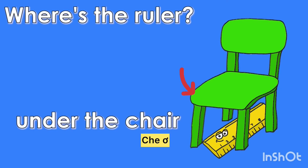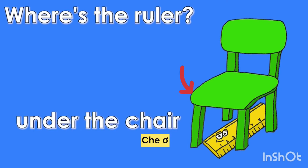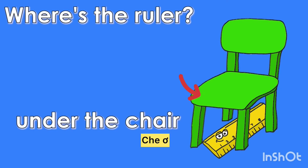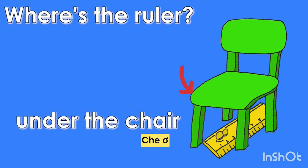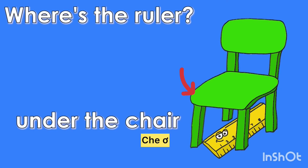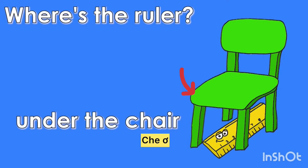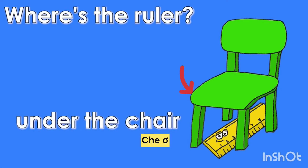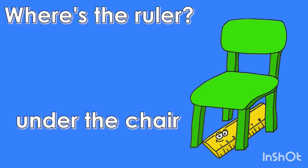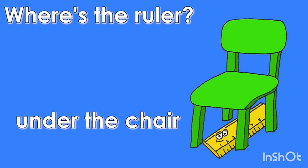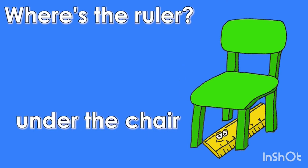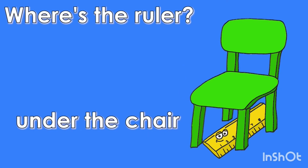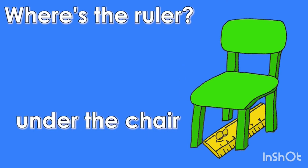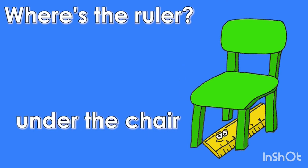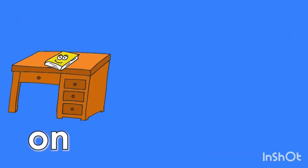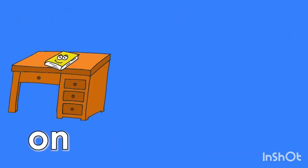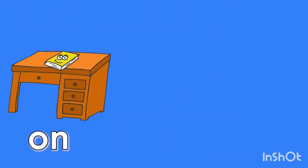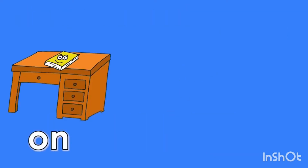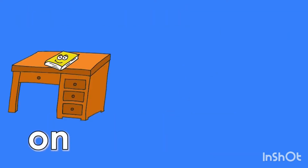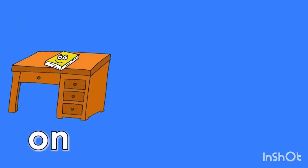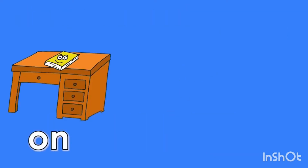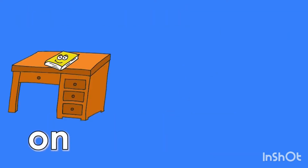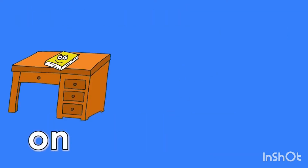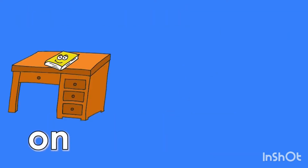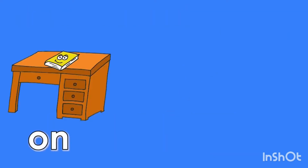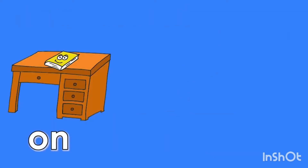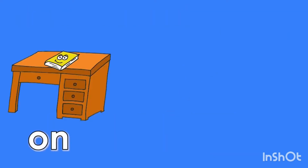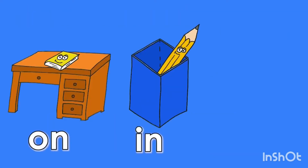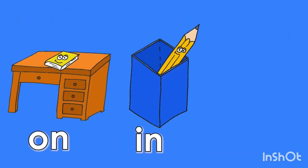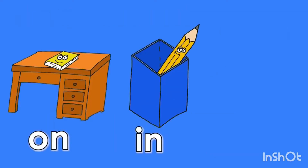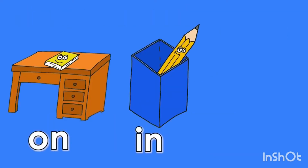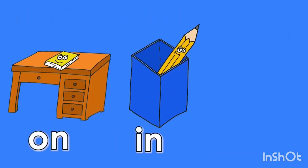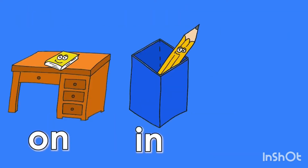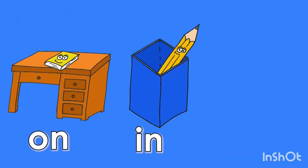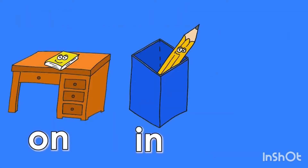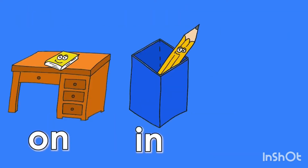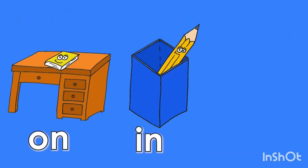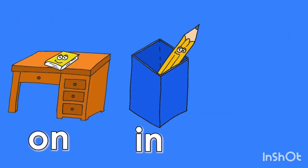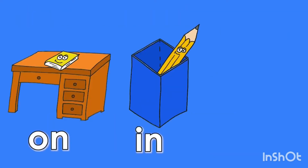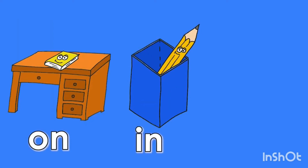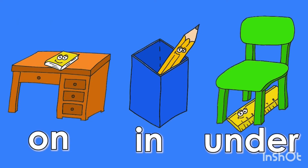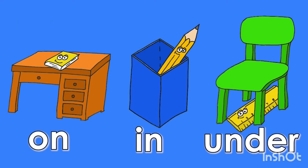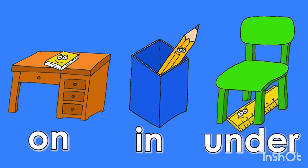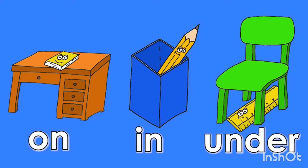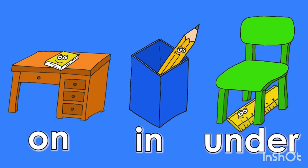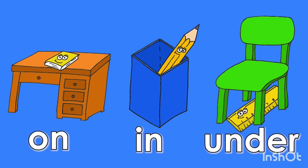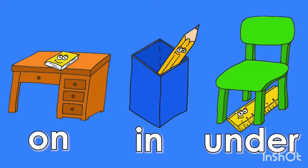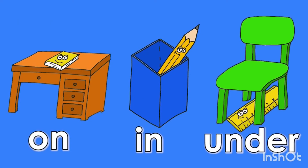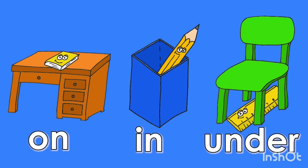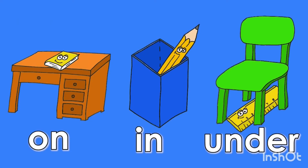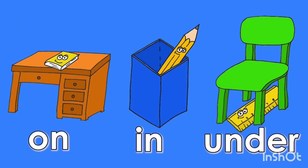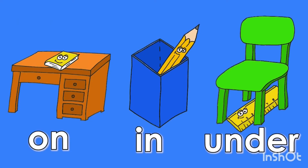chair. On. In. And under.